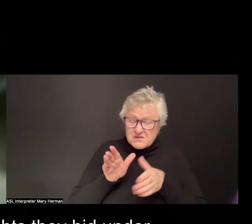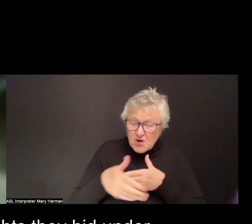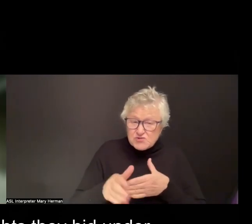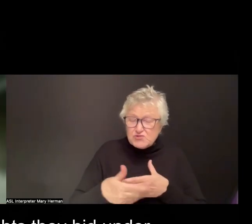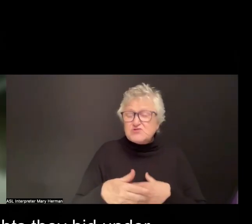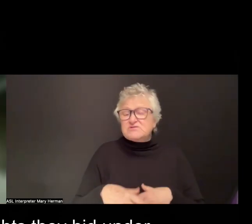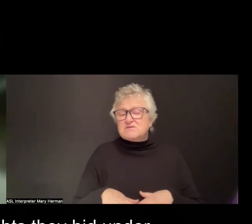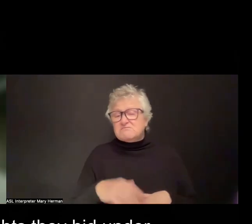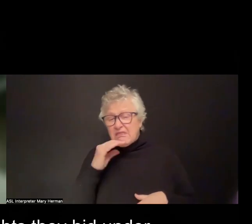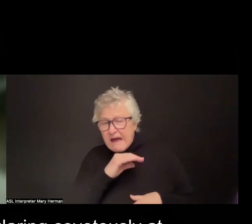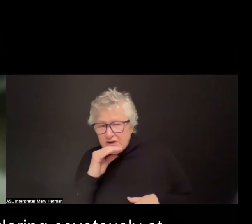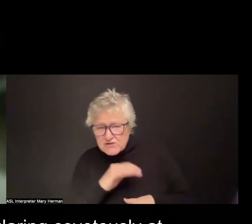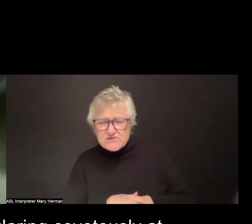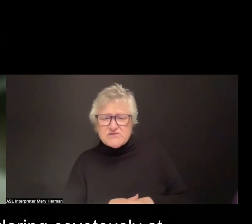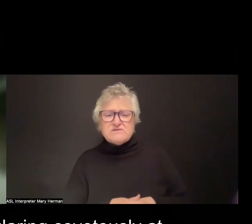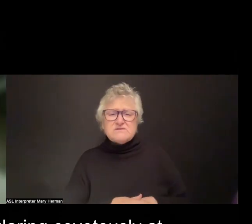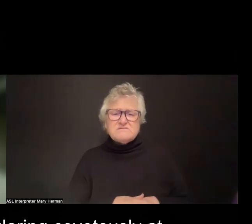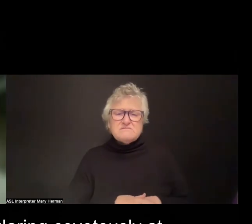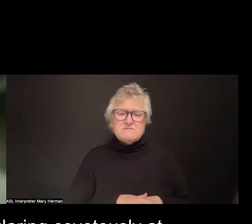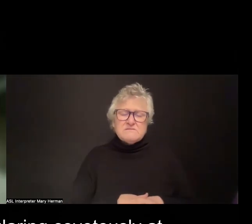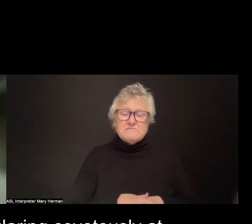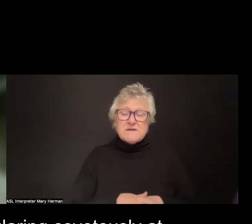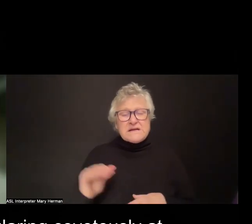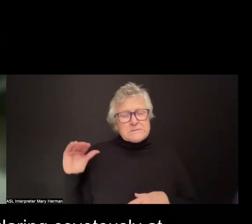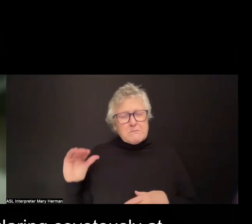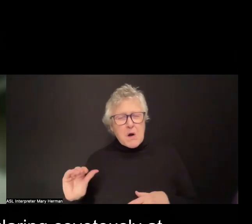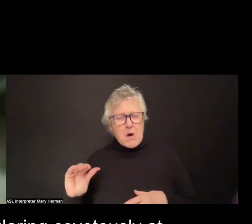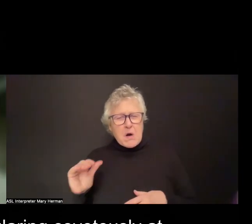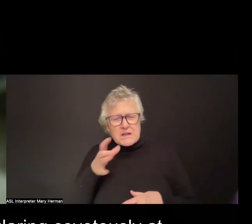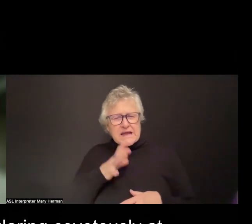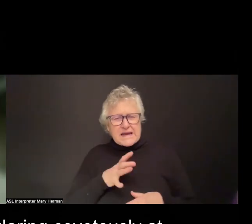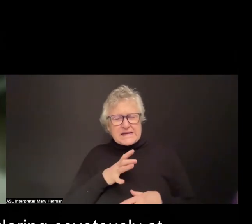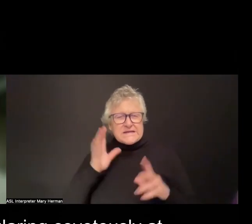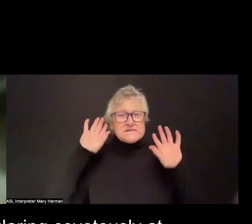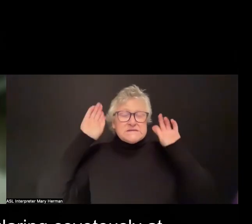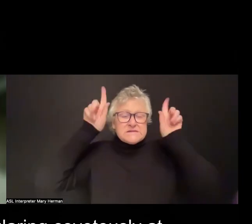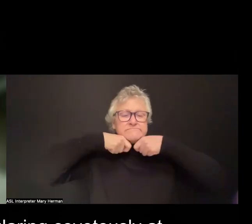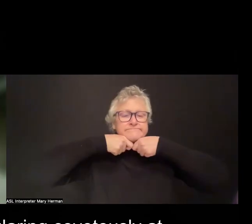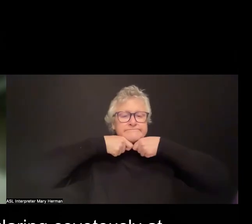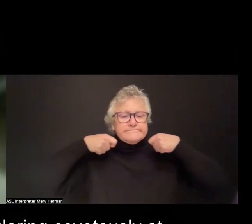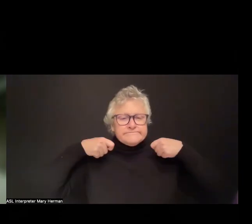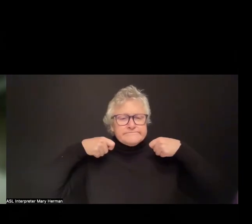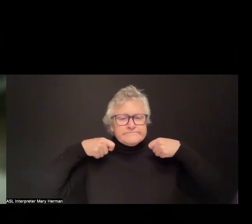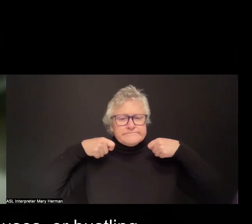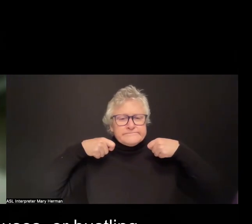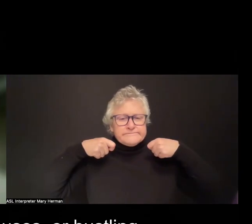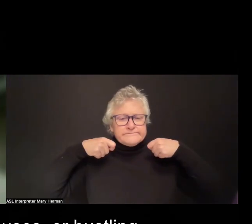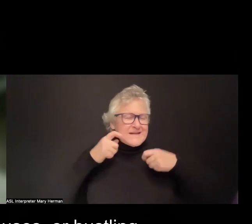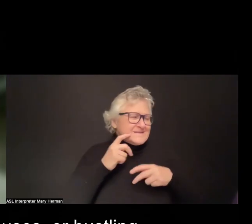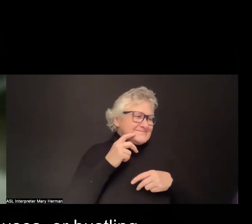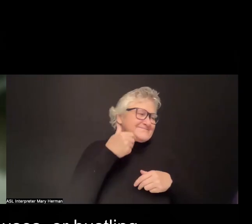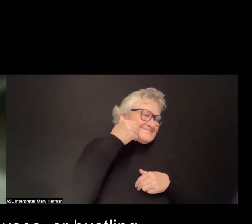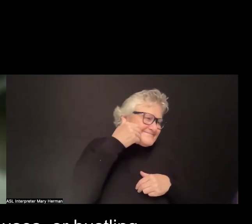their tidy lace-tipped bonnets and felted hats. Eyes glaring covetously at one another's healthy children, or